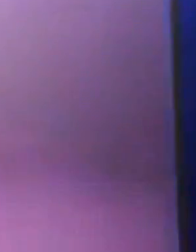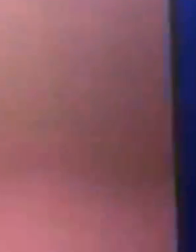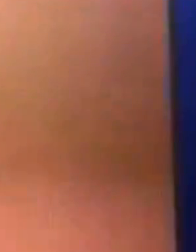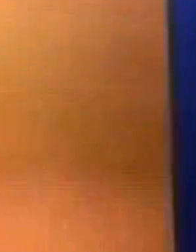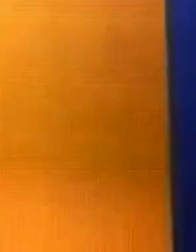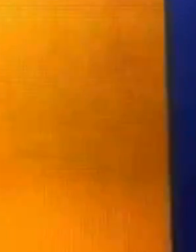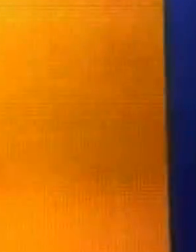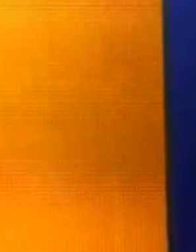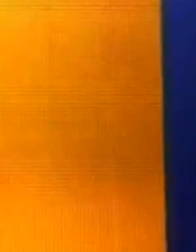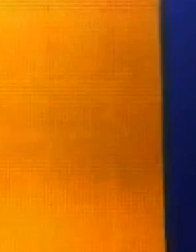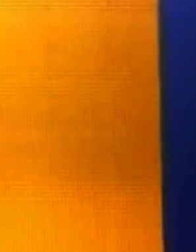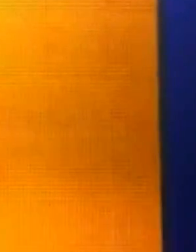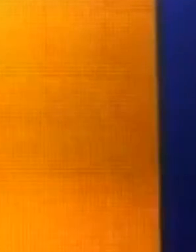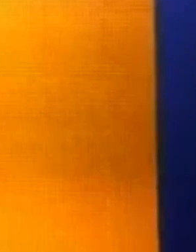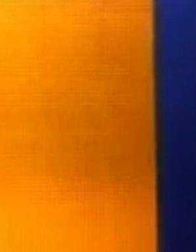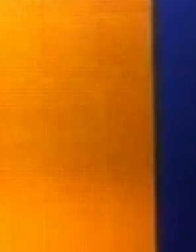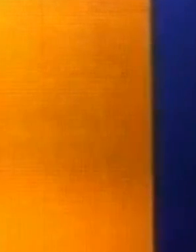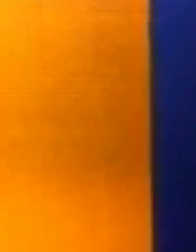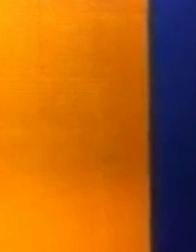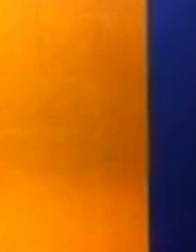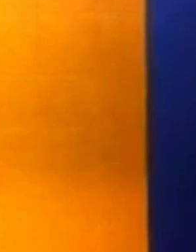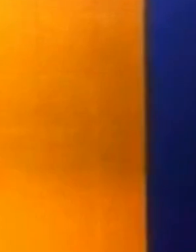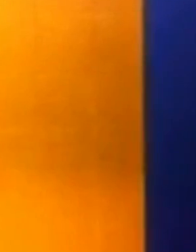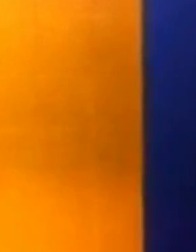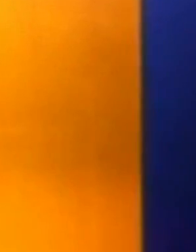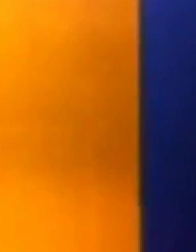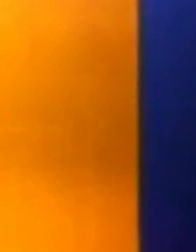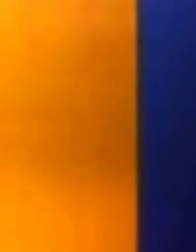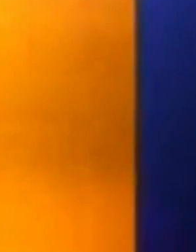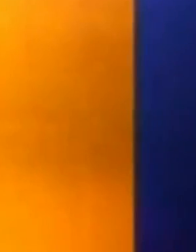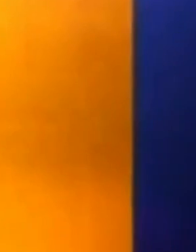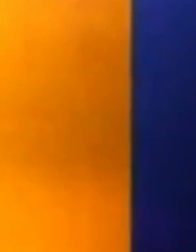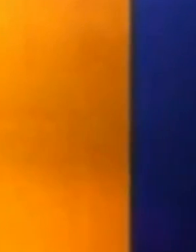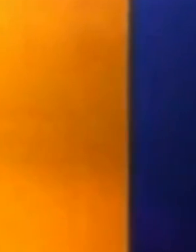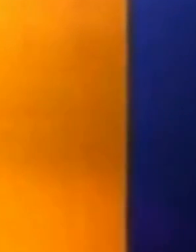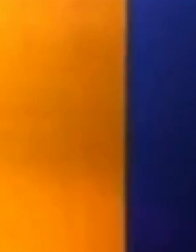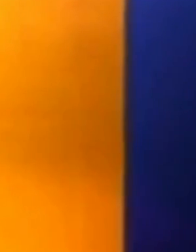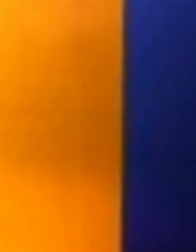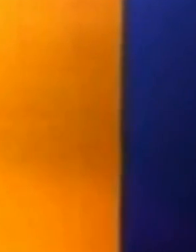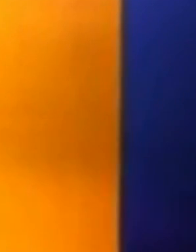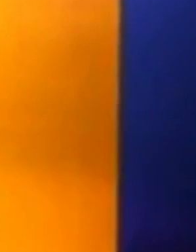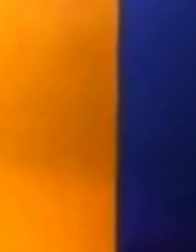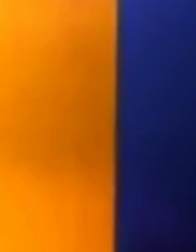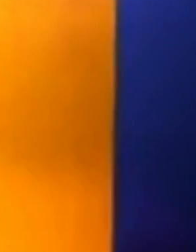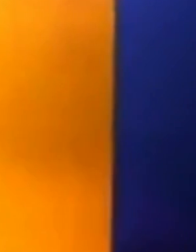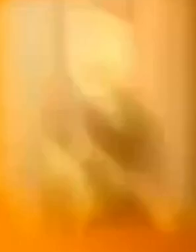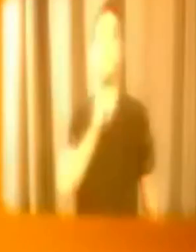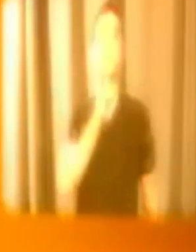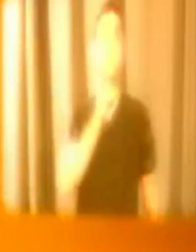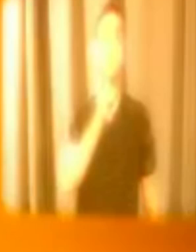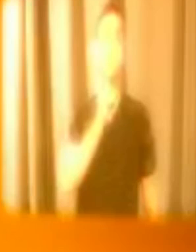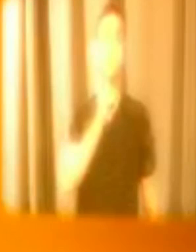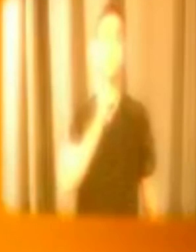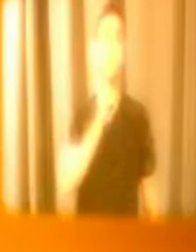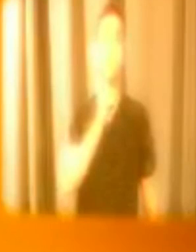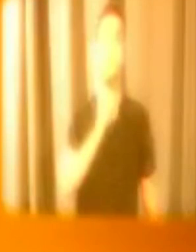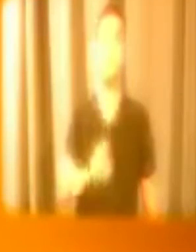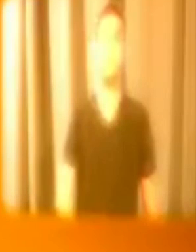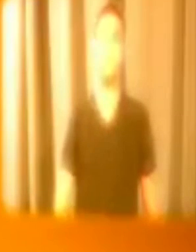Robot SeeDo is an interactive robot teacher that will totally transform the way that children learn sign